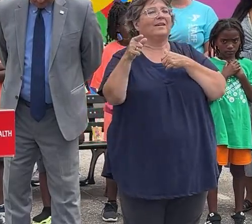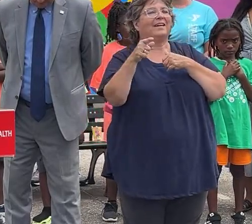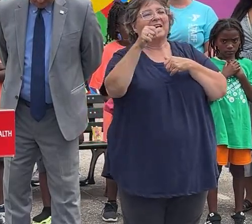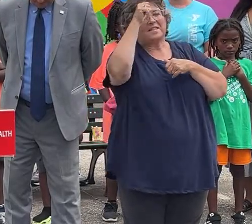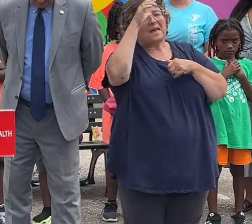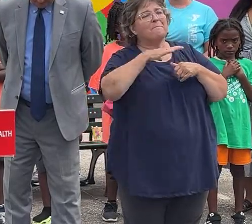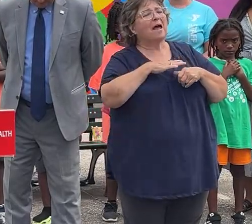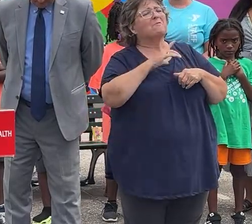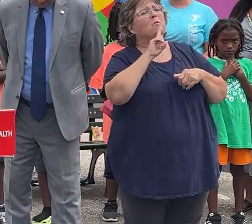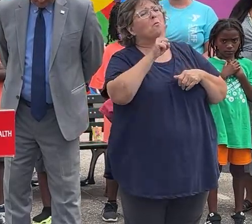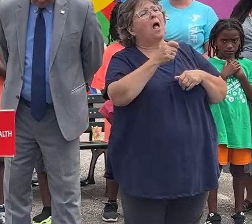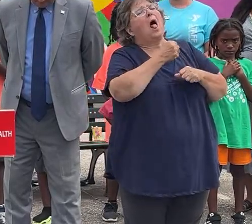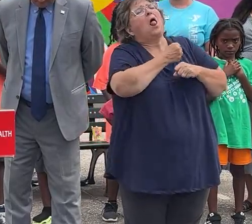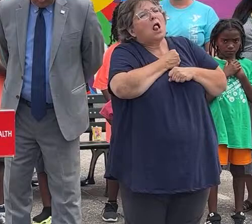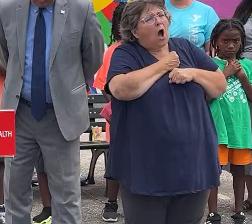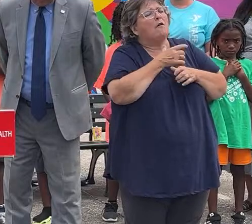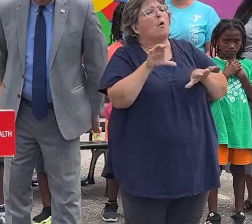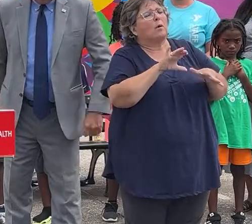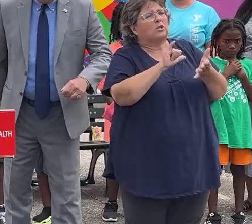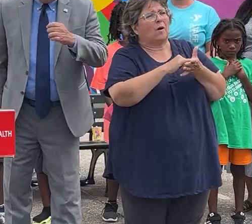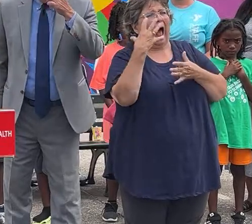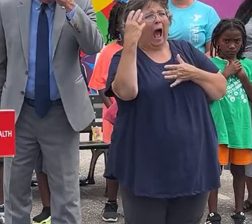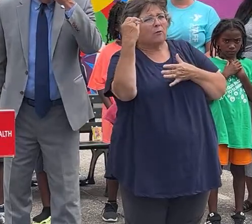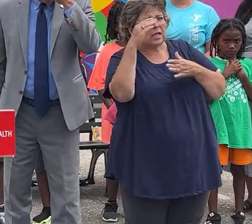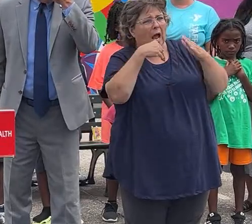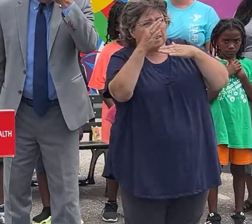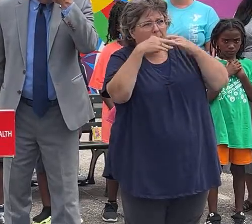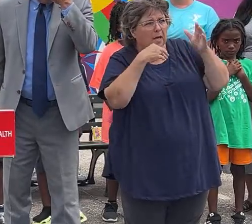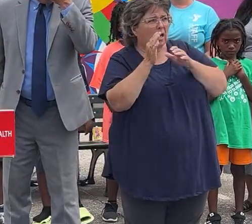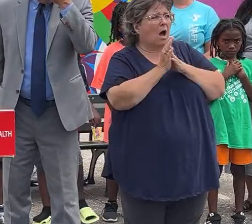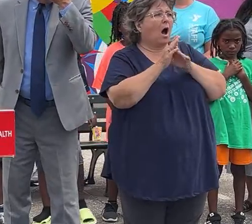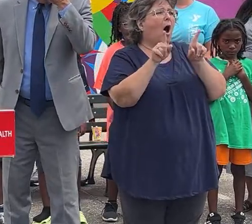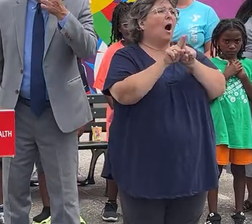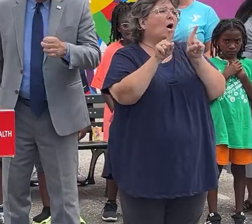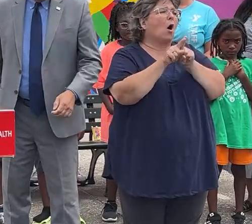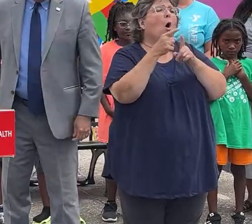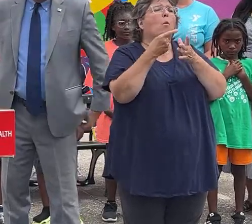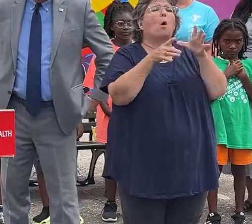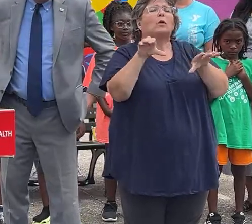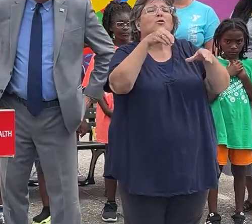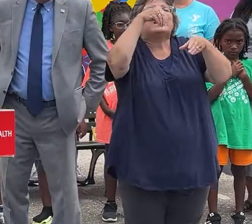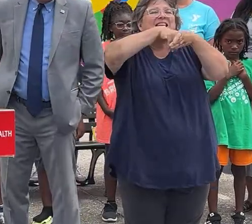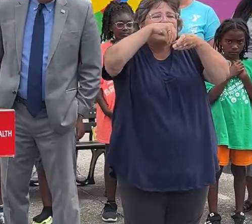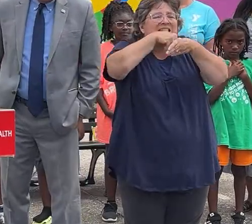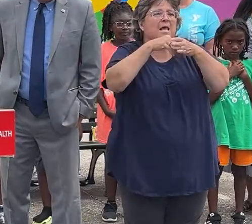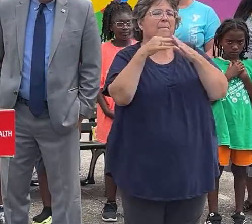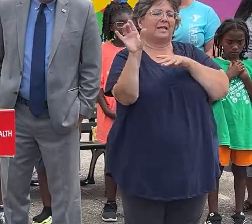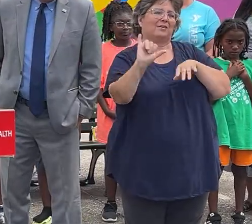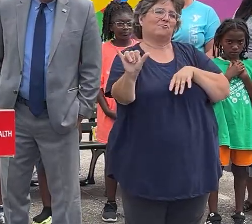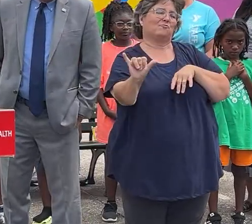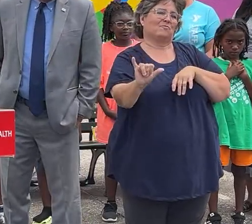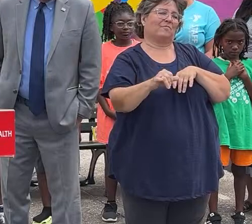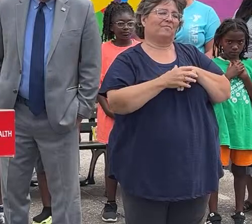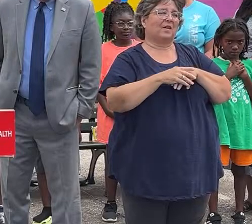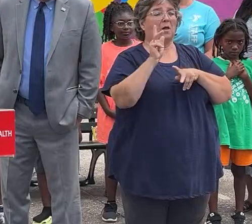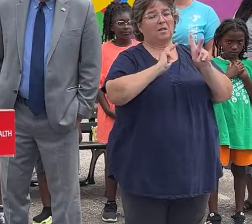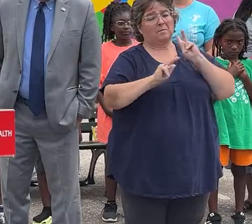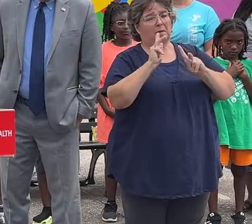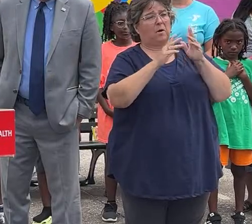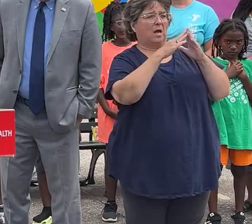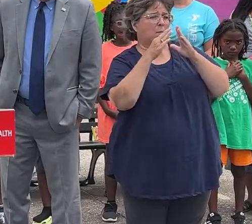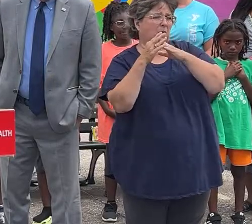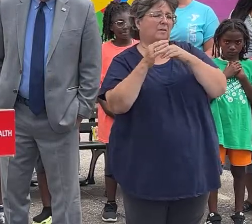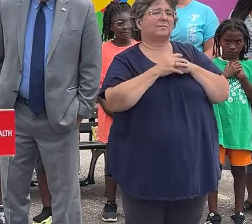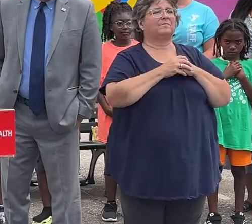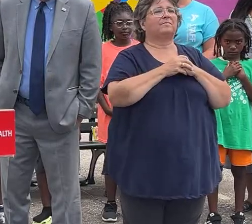admire not only what we've done on the outside of the building, but also what we're doing on the inside of the building with the people in this